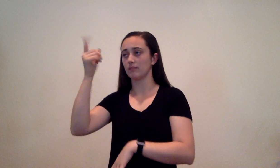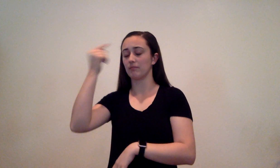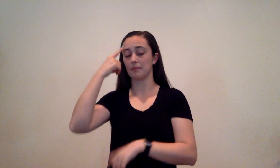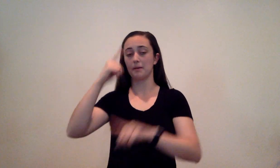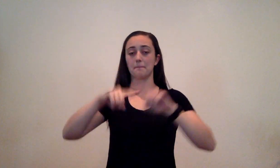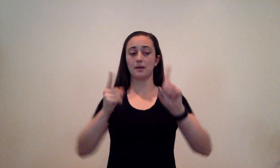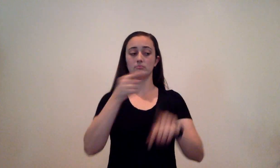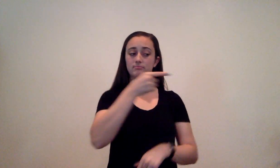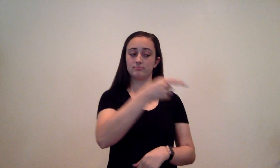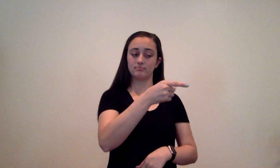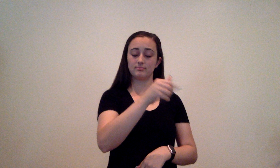democracy.